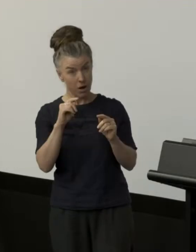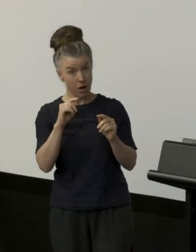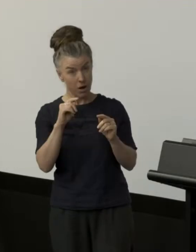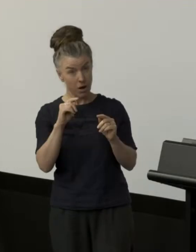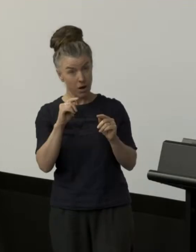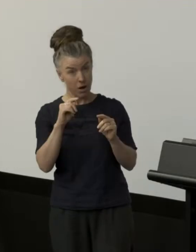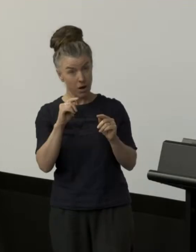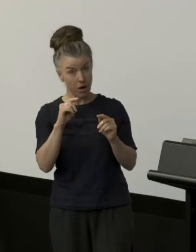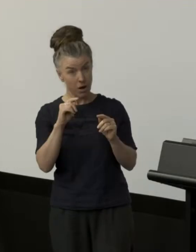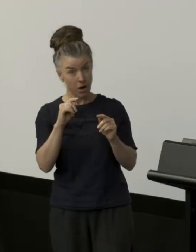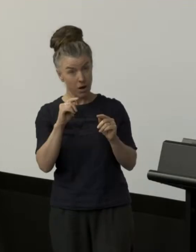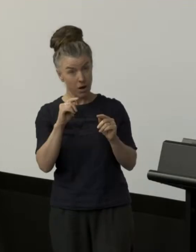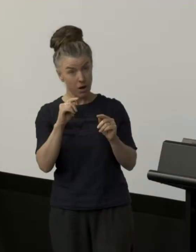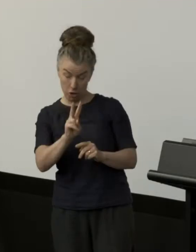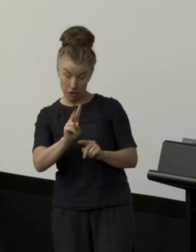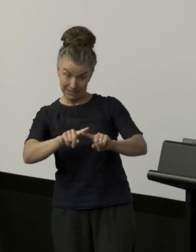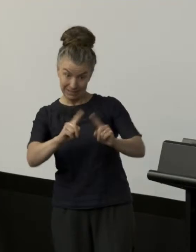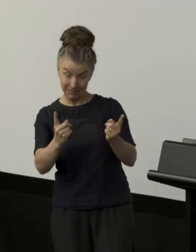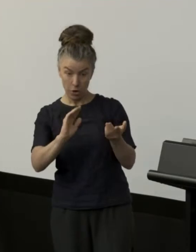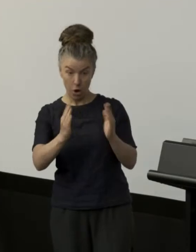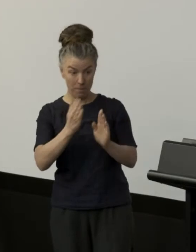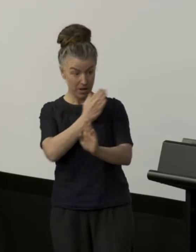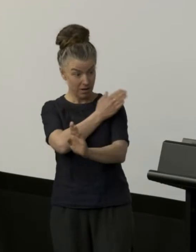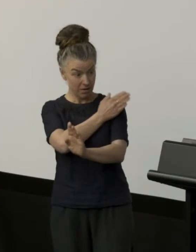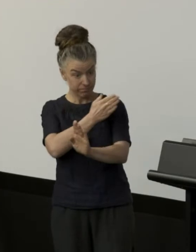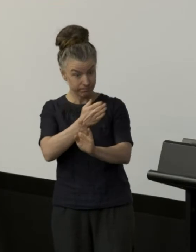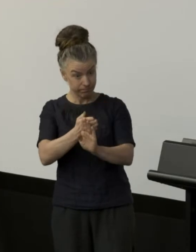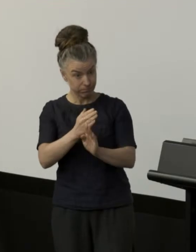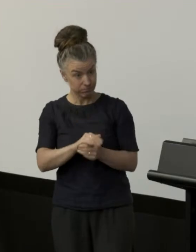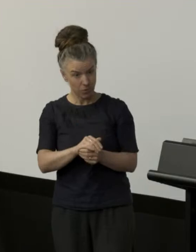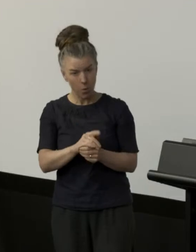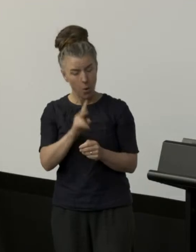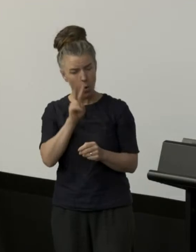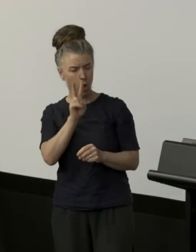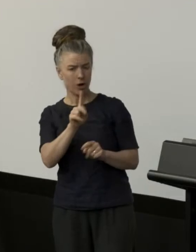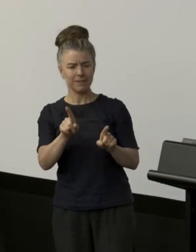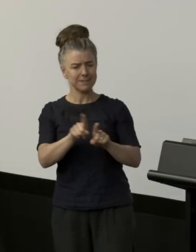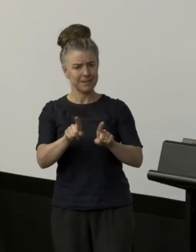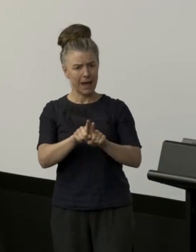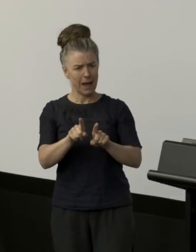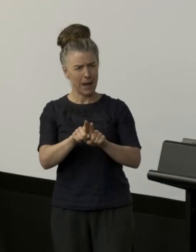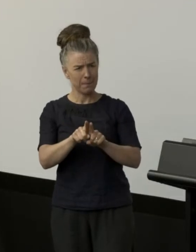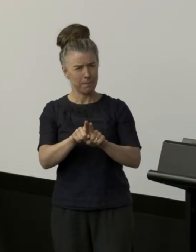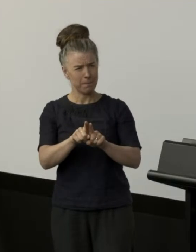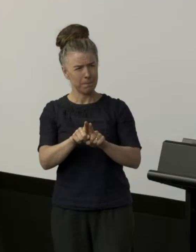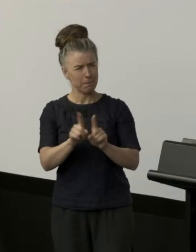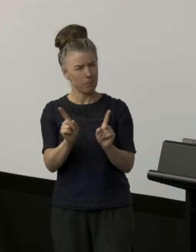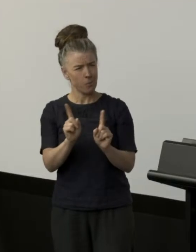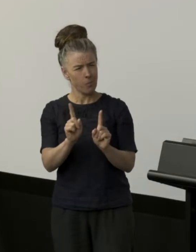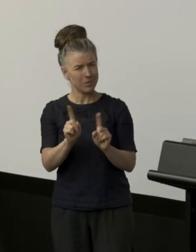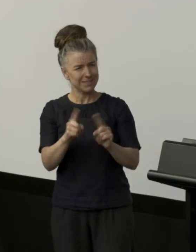2 days ago before yesterday's announcement that, you know, the Defence Force was stepping in? That was kind of the